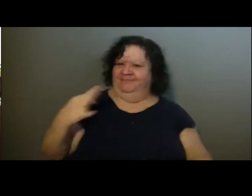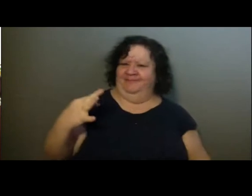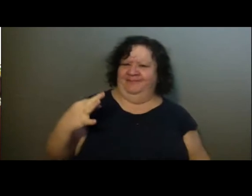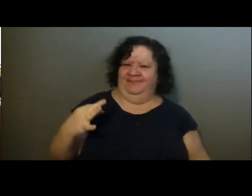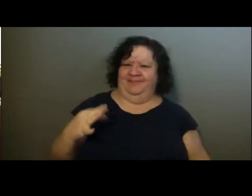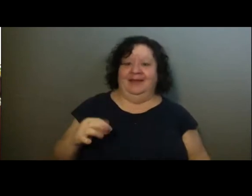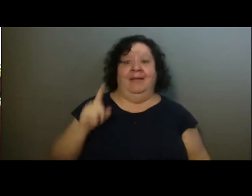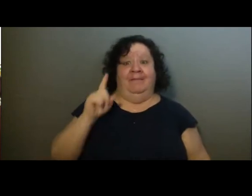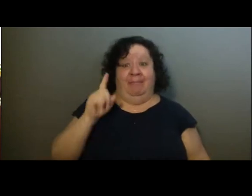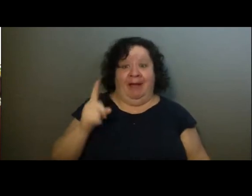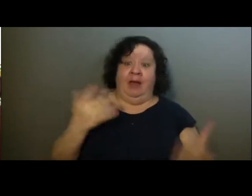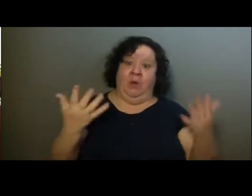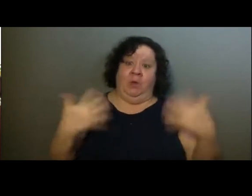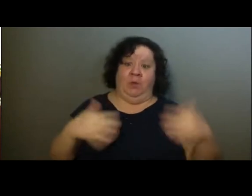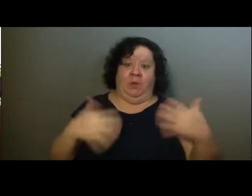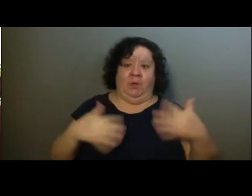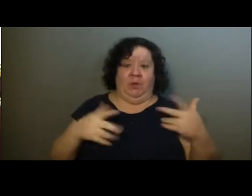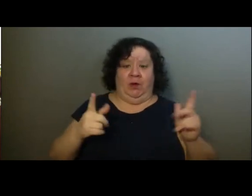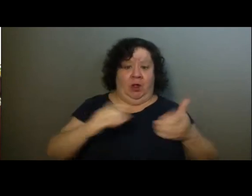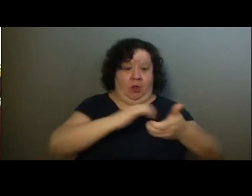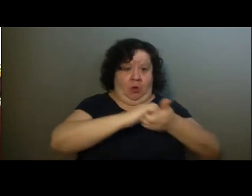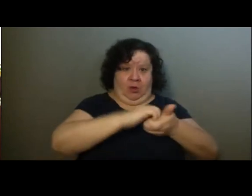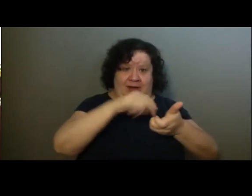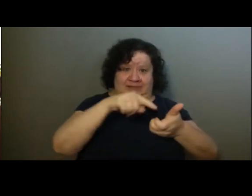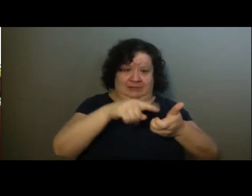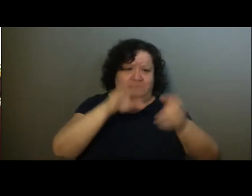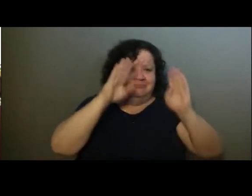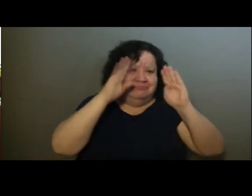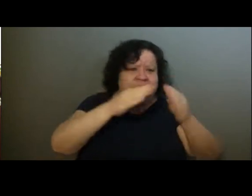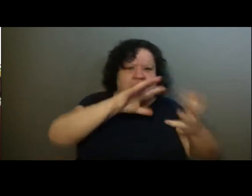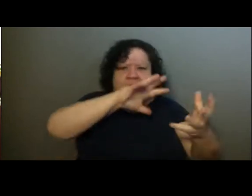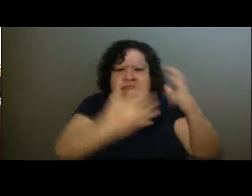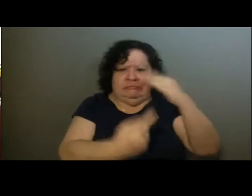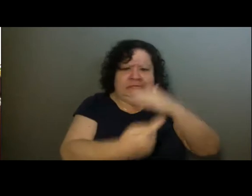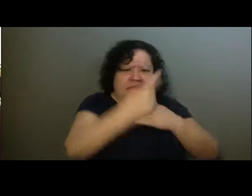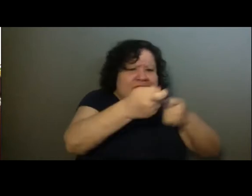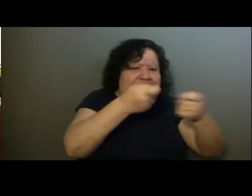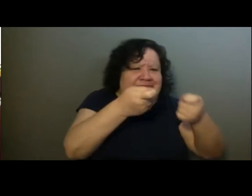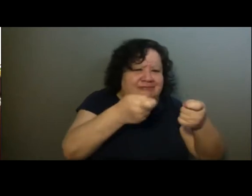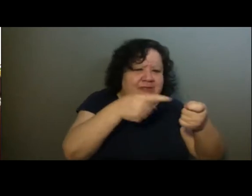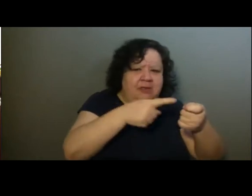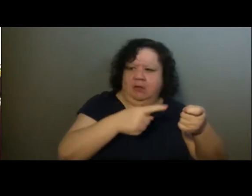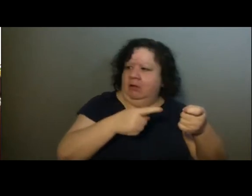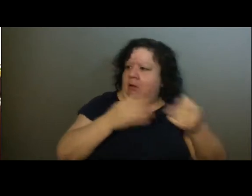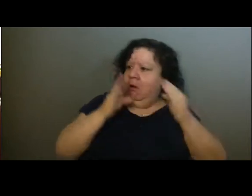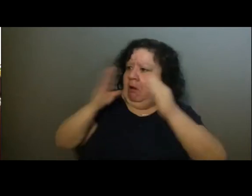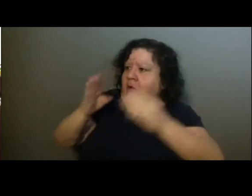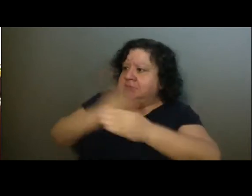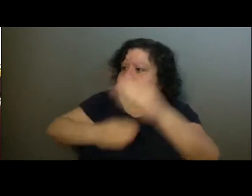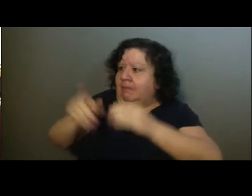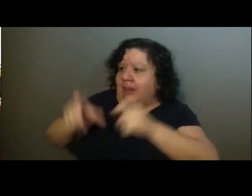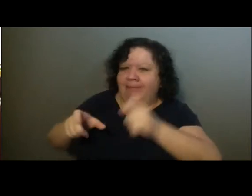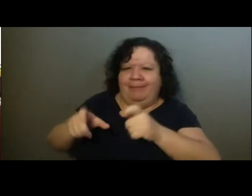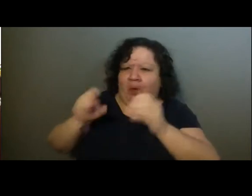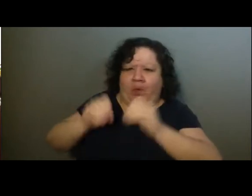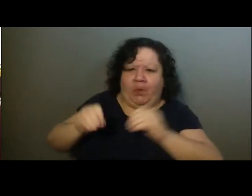to have limited interaction and collaboration with them. So what we can and probably must do as governmental, non-governmental,